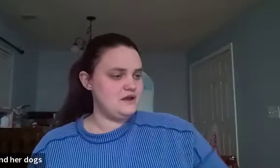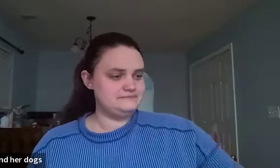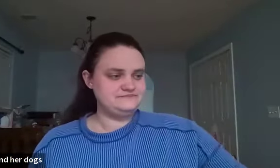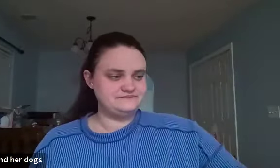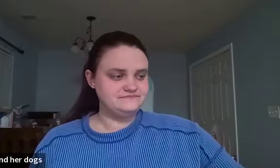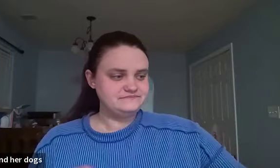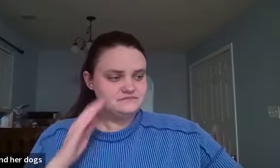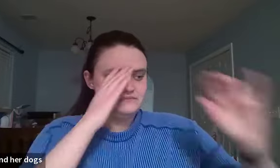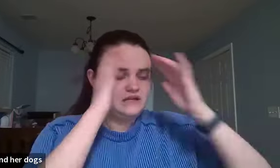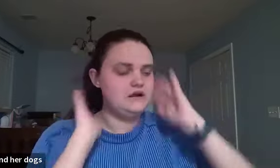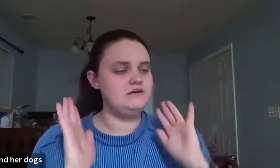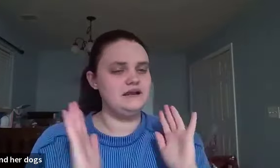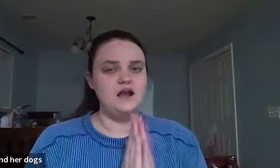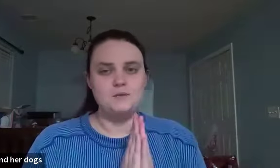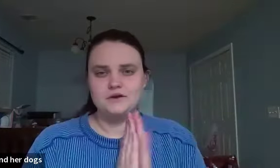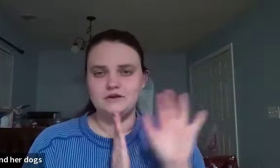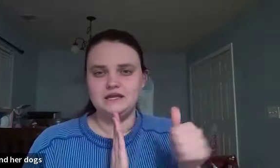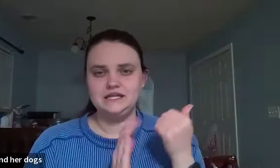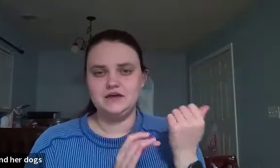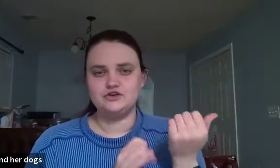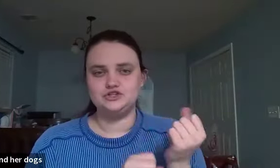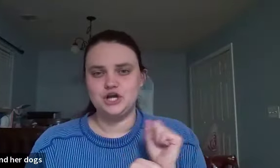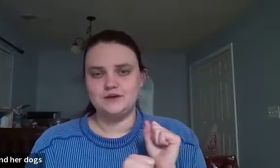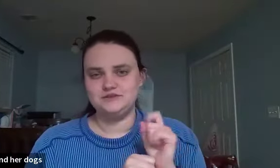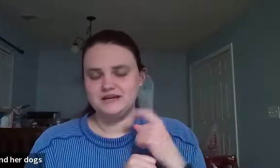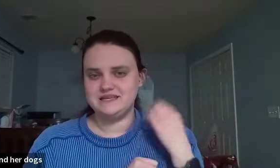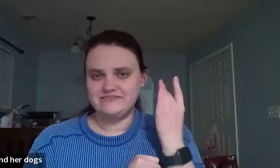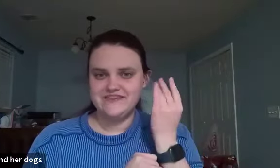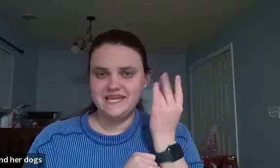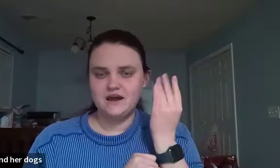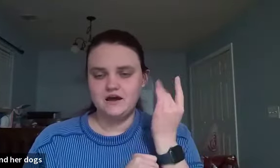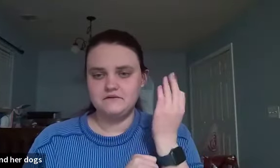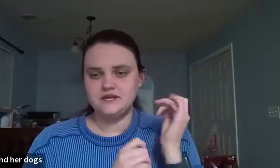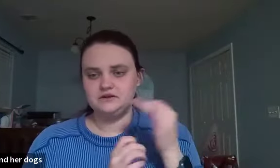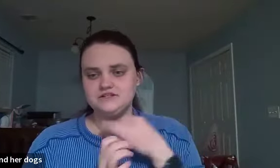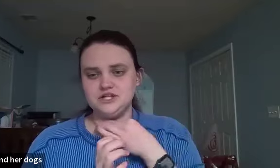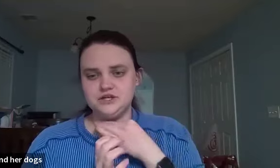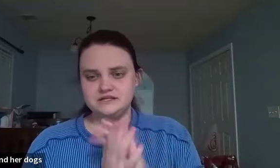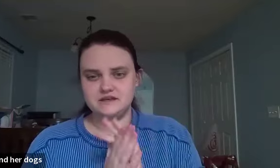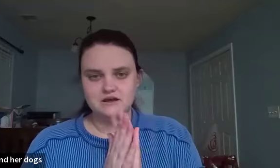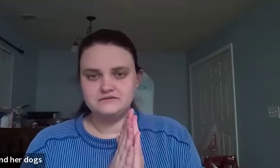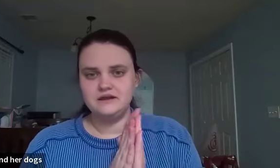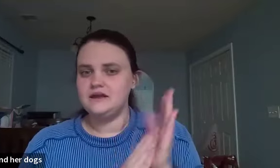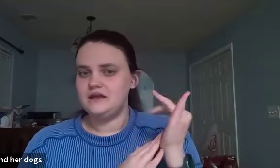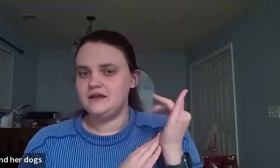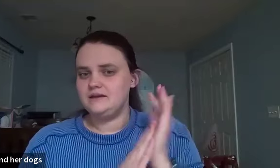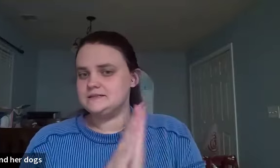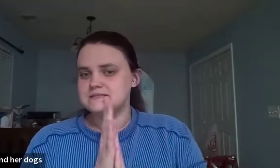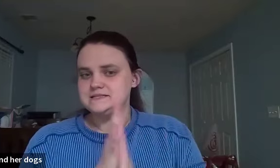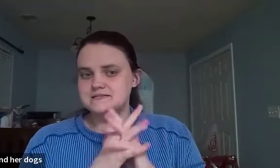Okay. All right. Are there any other jobs you guys can think of that you guys are curious of? Oh